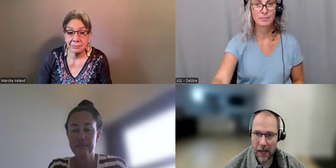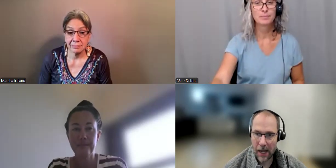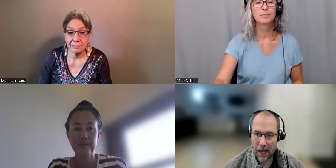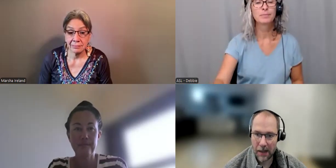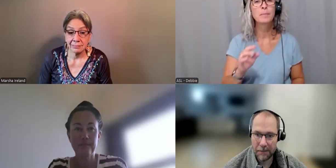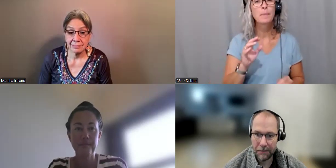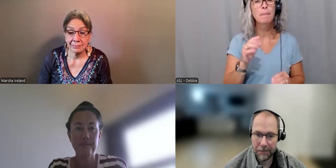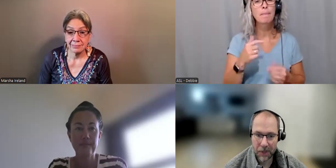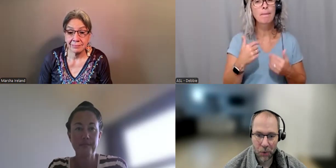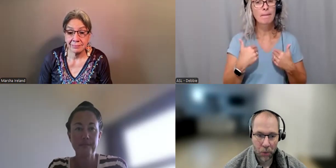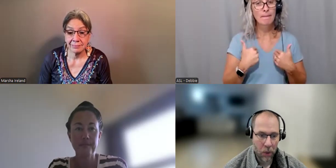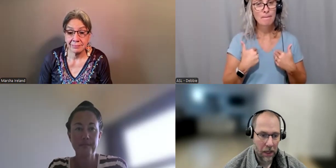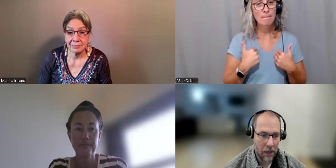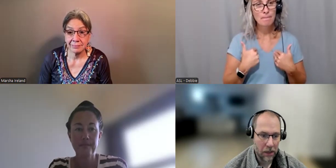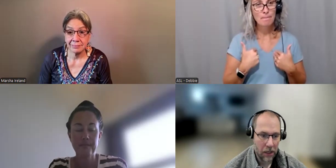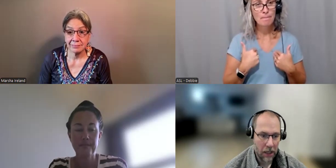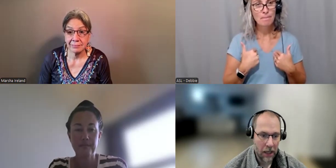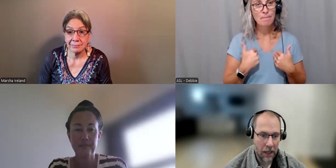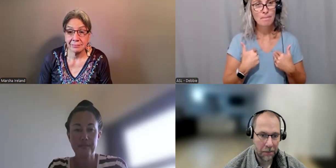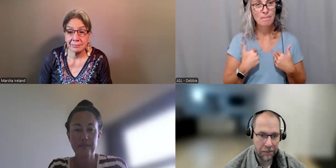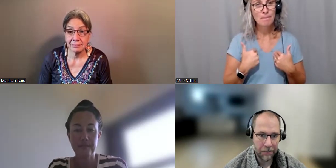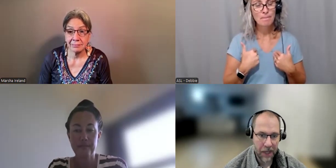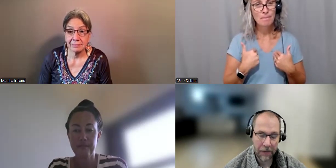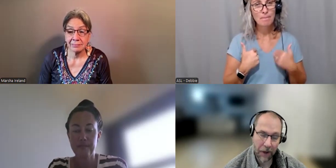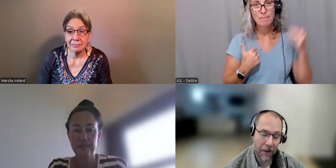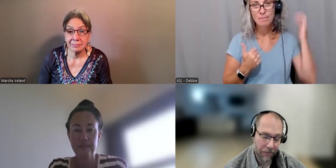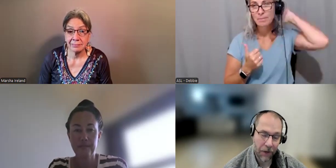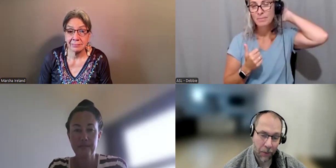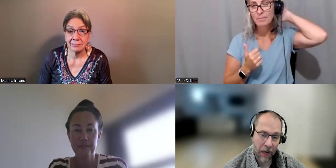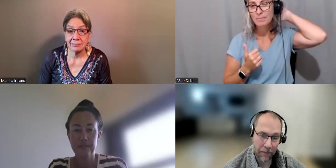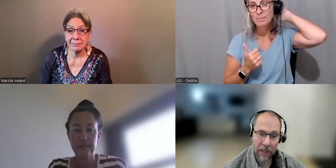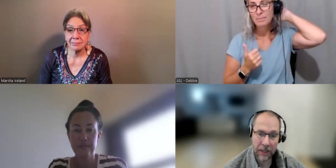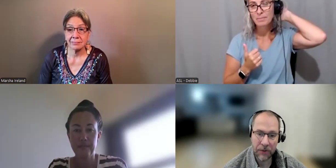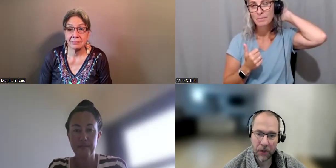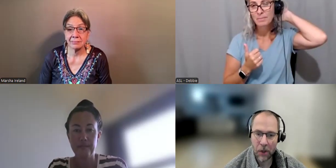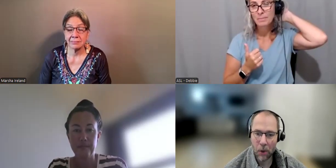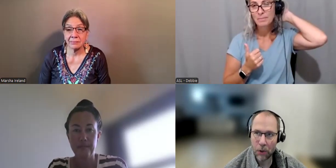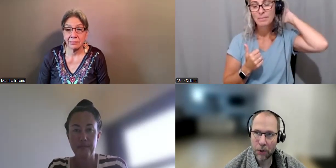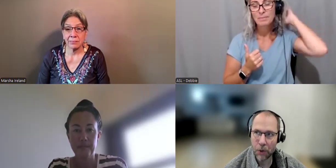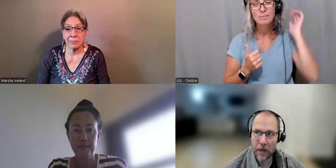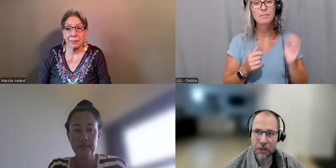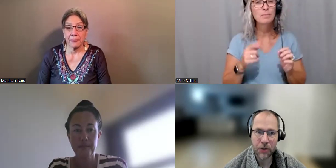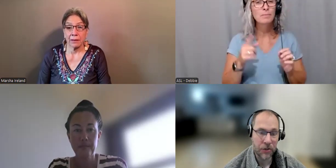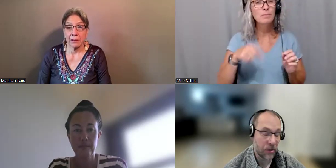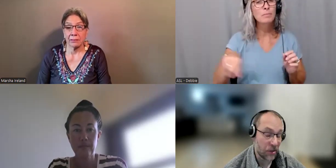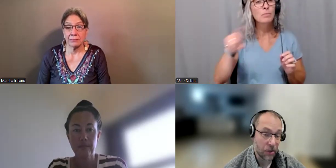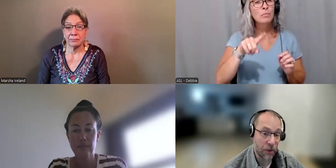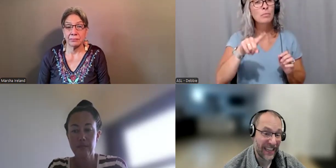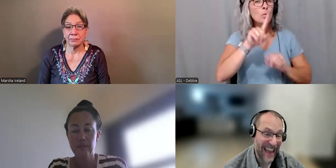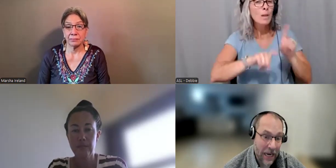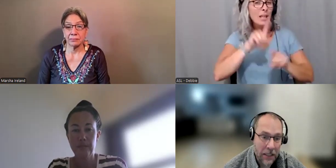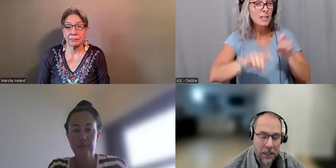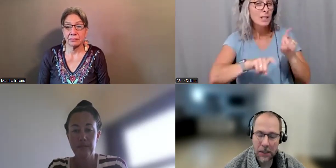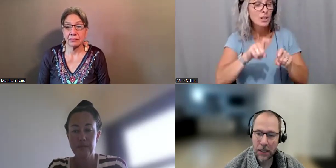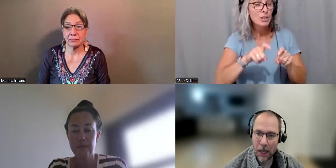I you will if you don't mind, please hold your questions until